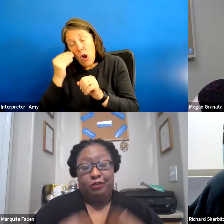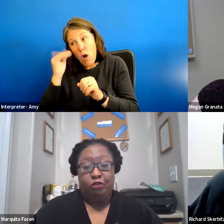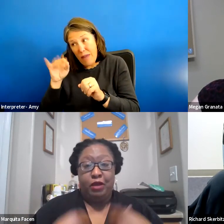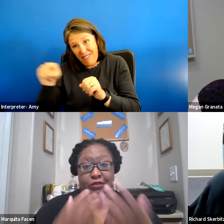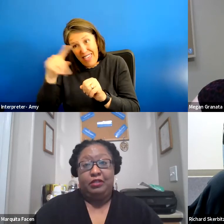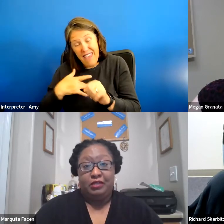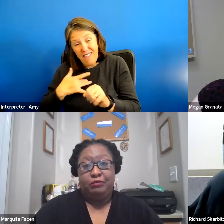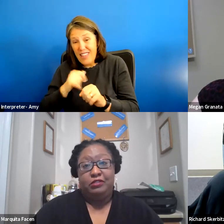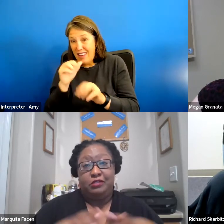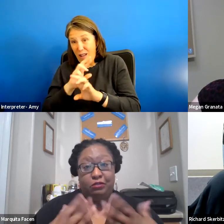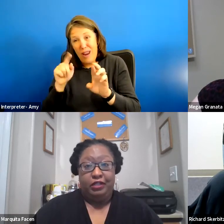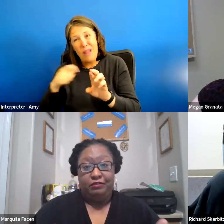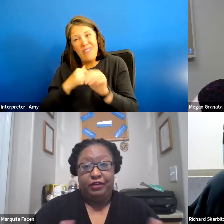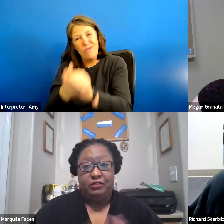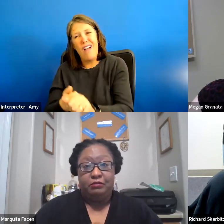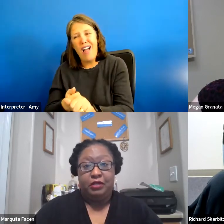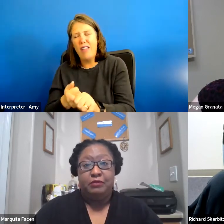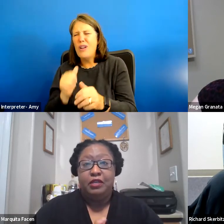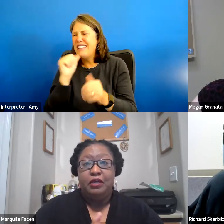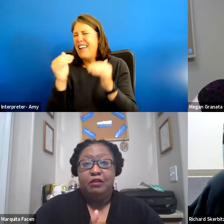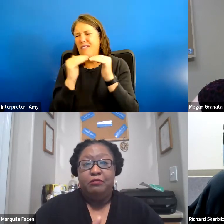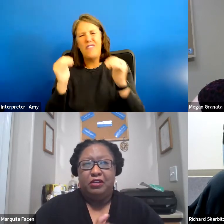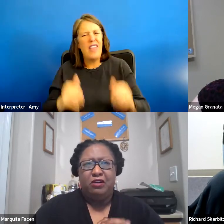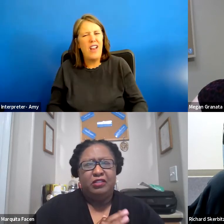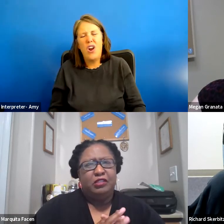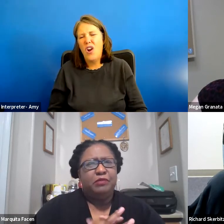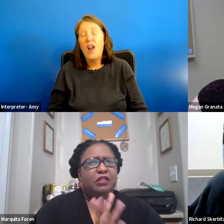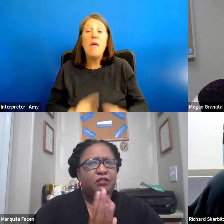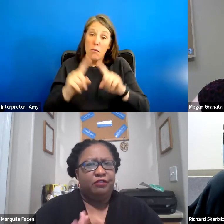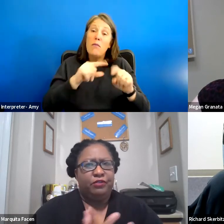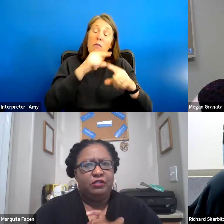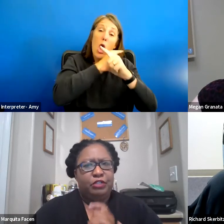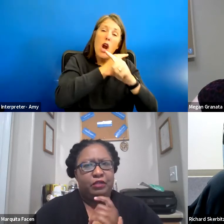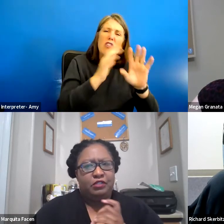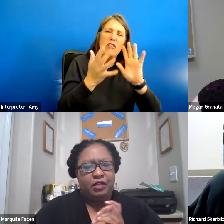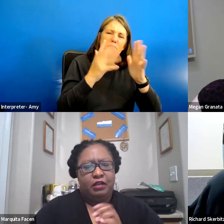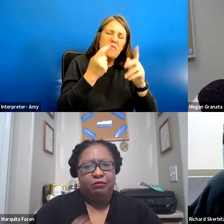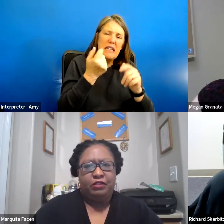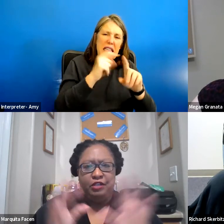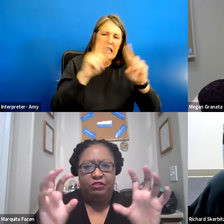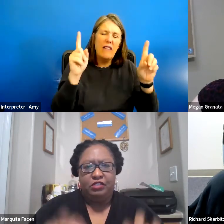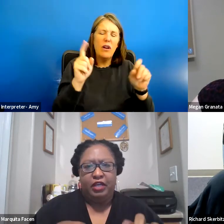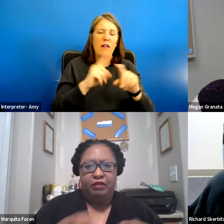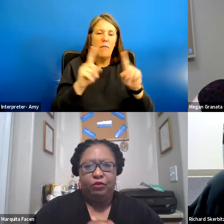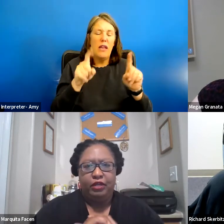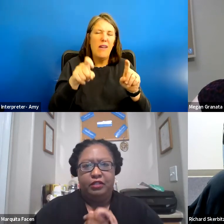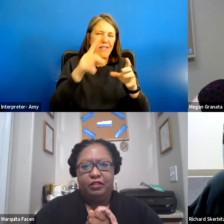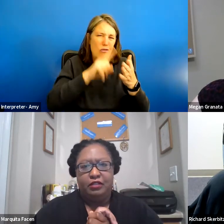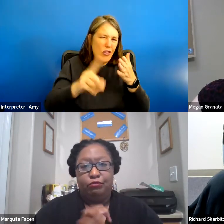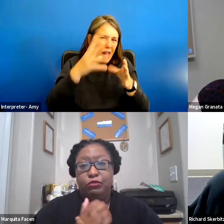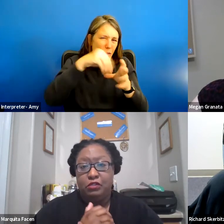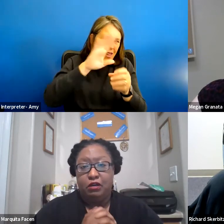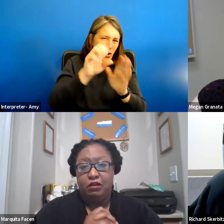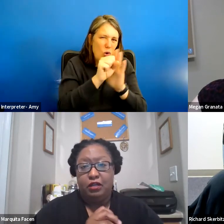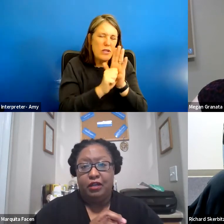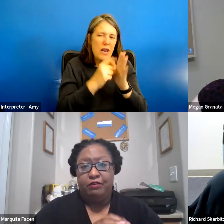have to go by what they say, which is totally unfair sometimes. But a guardianship is a little different. So you have to check within your state what